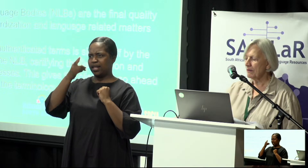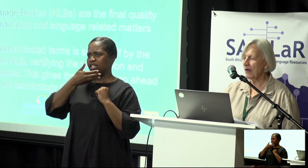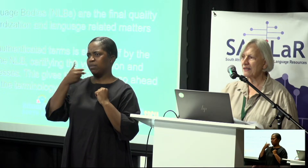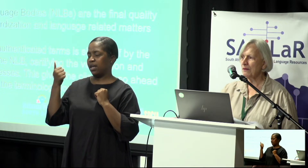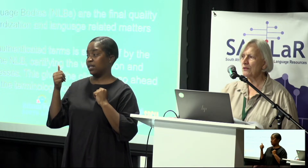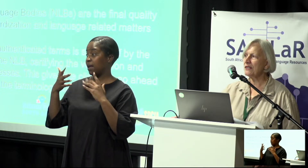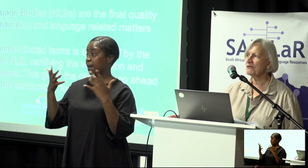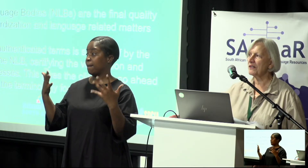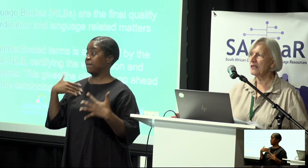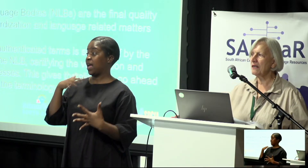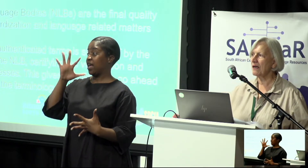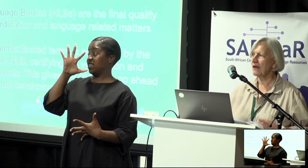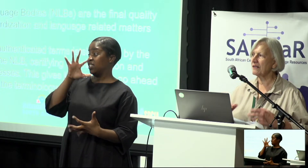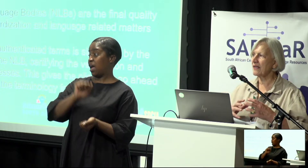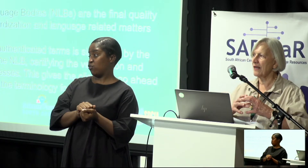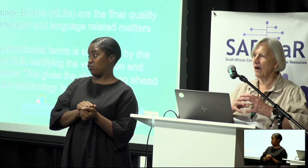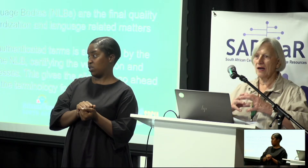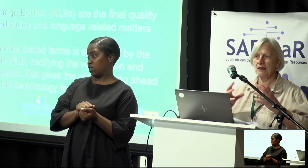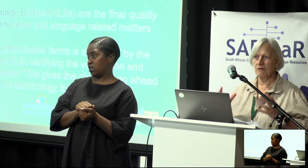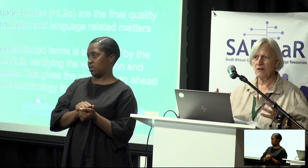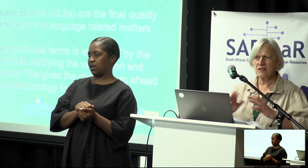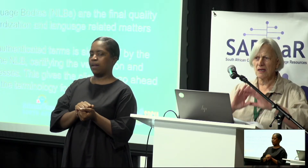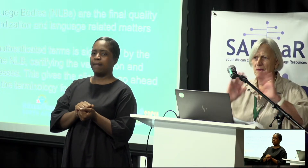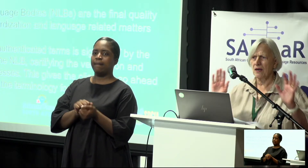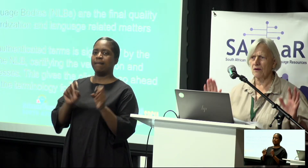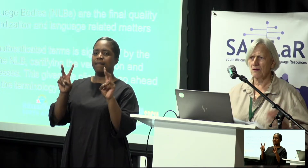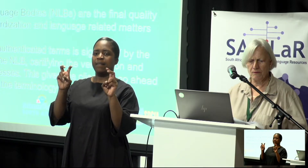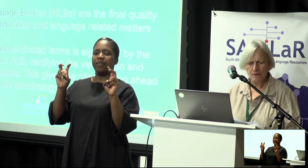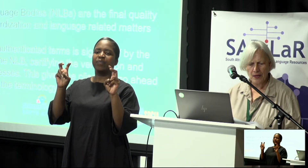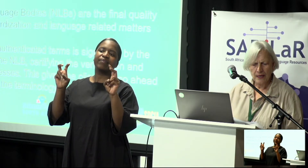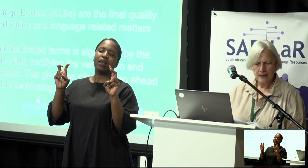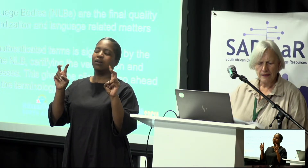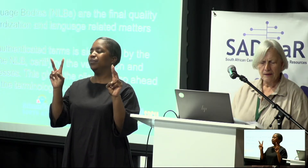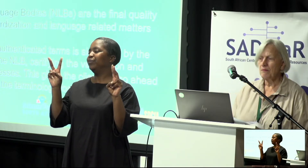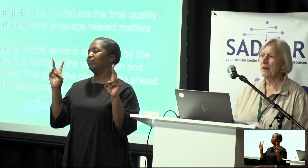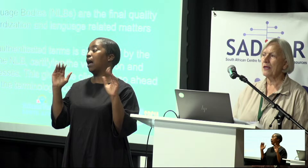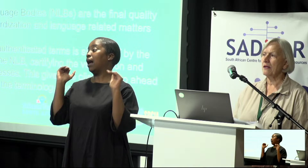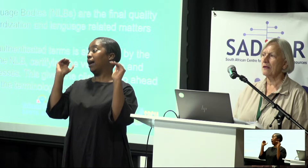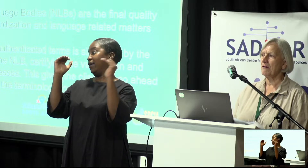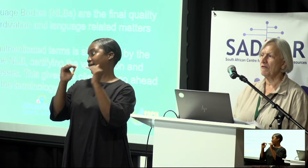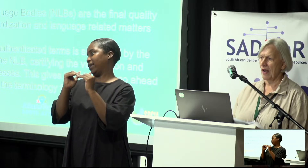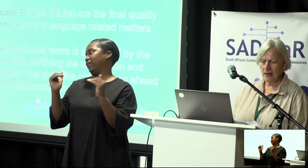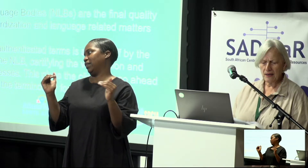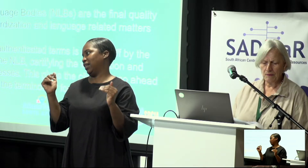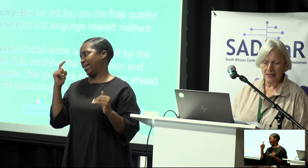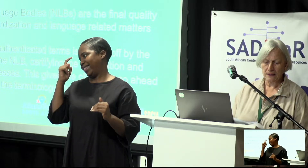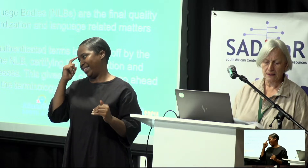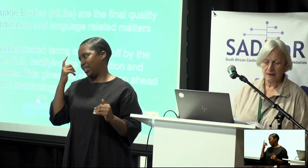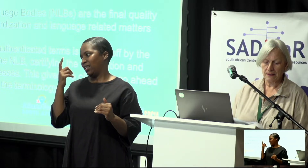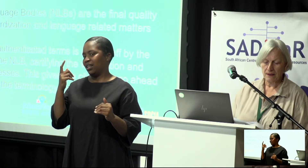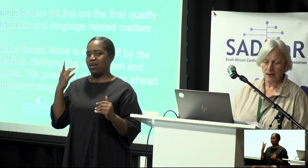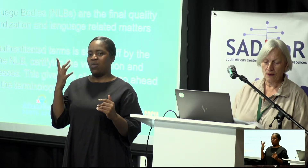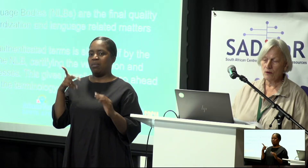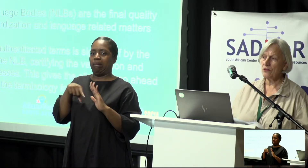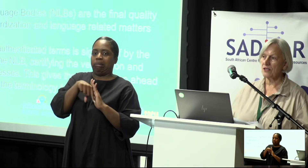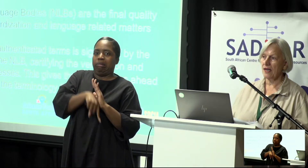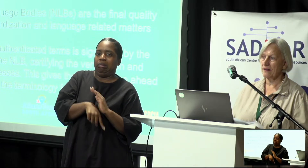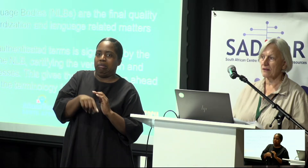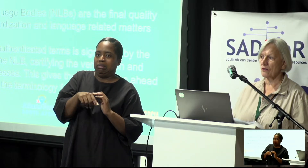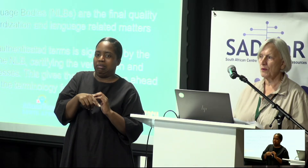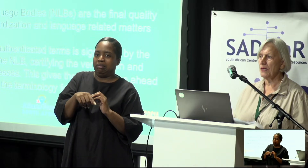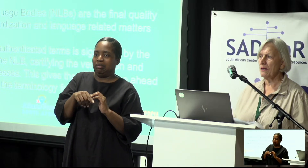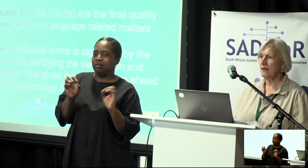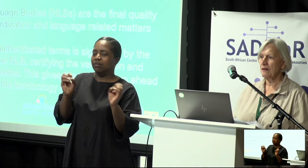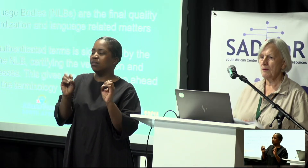So my summary is very, I'd say, high level, somehow maybe vague, but I want to